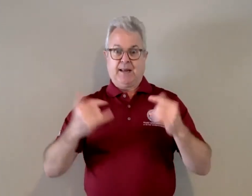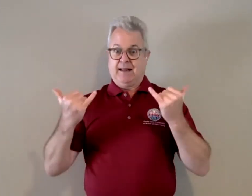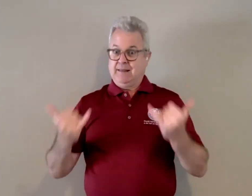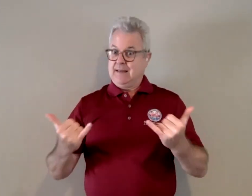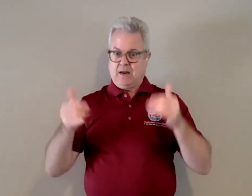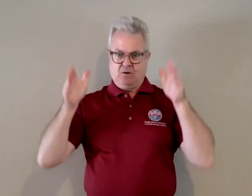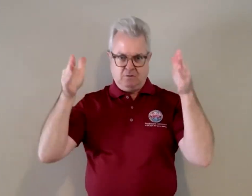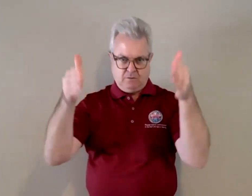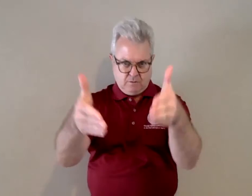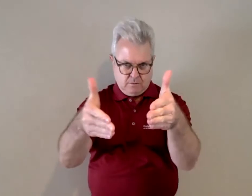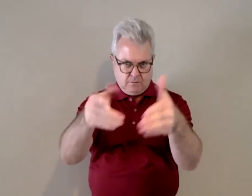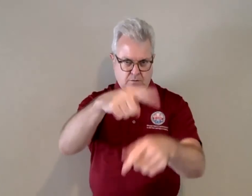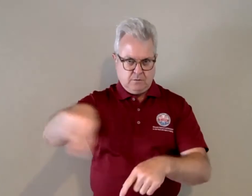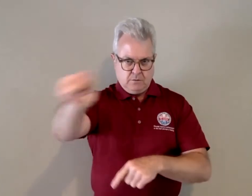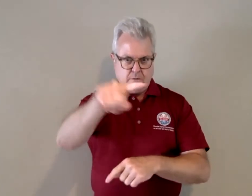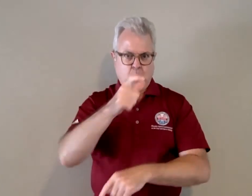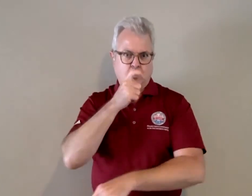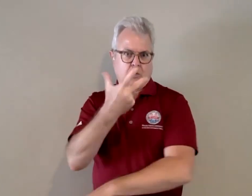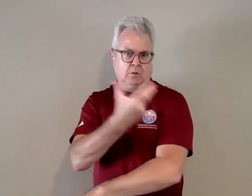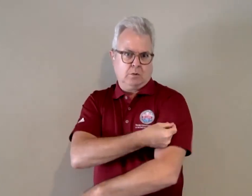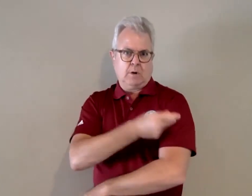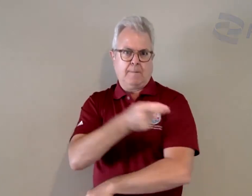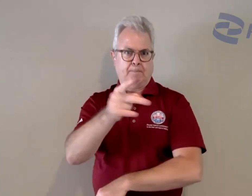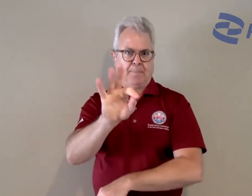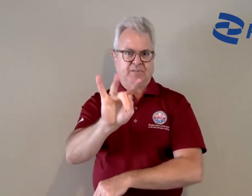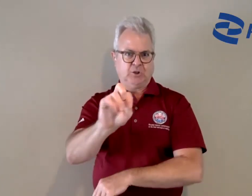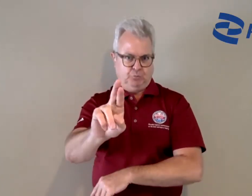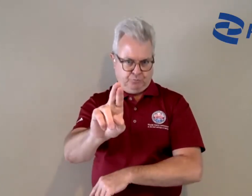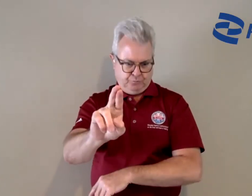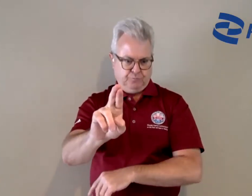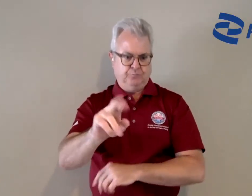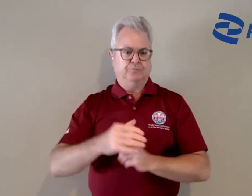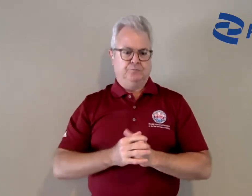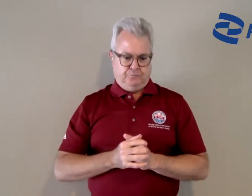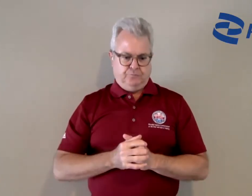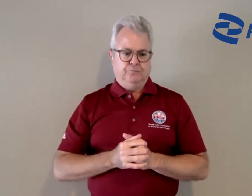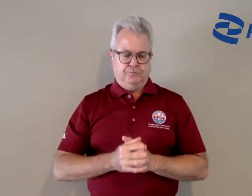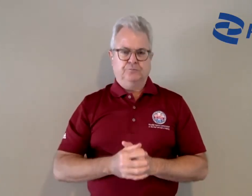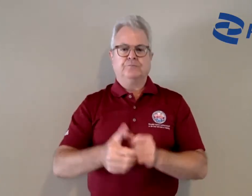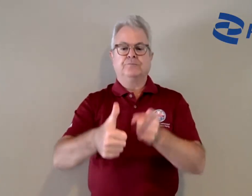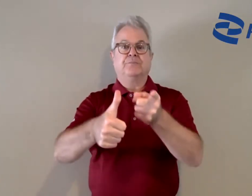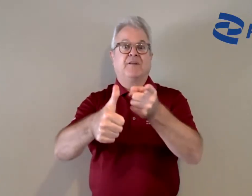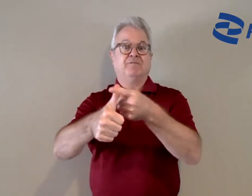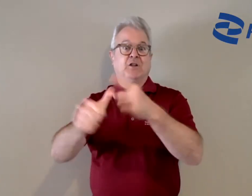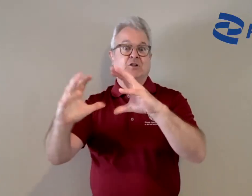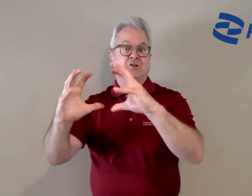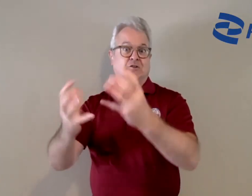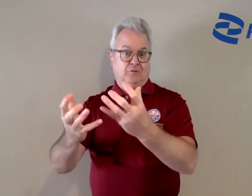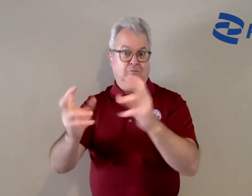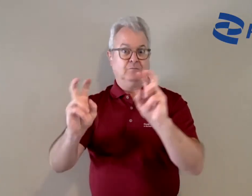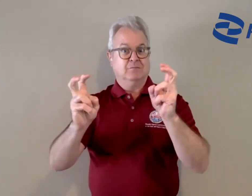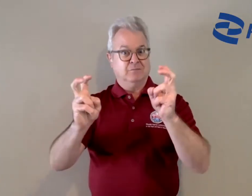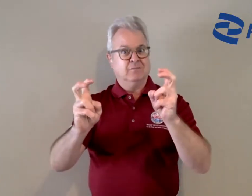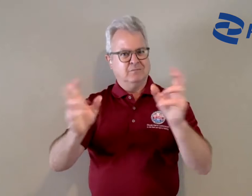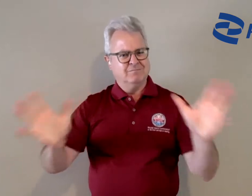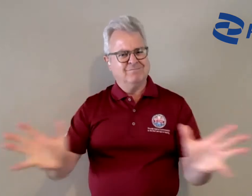CDC, and those boosters are on their way, but the current one is only available for